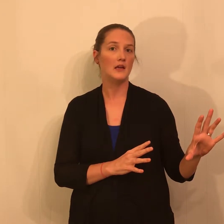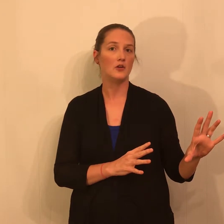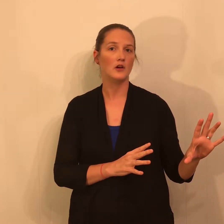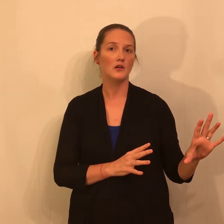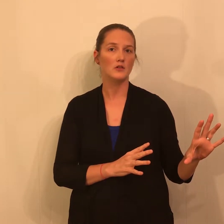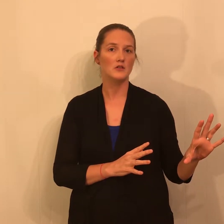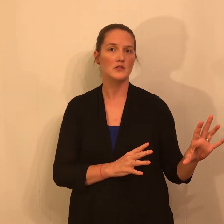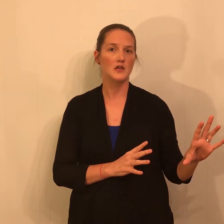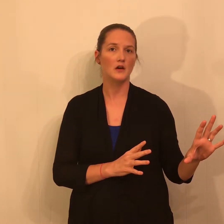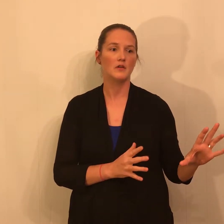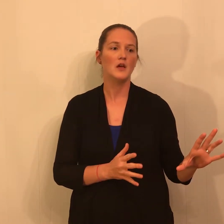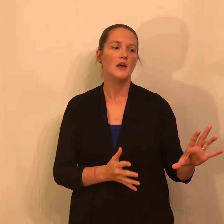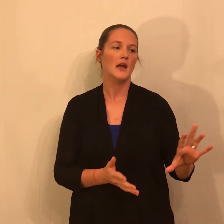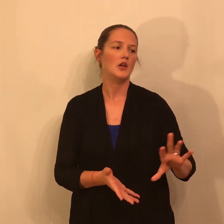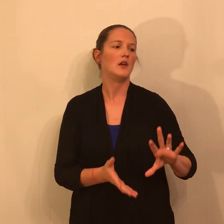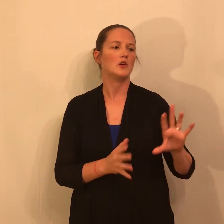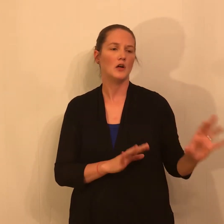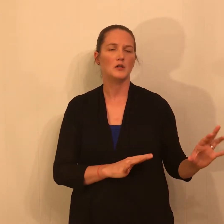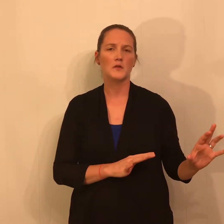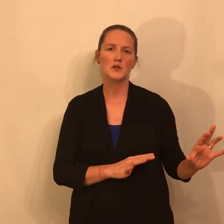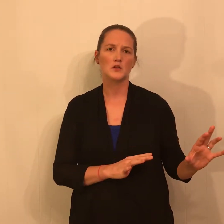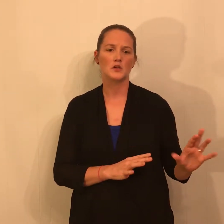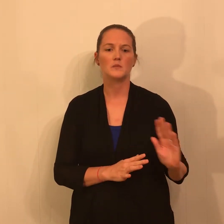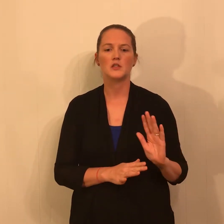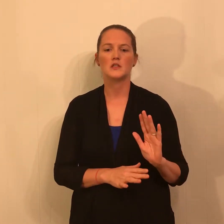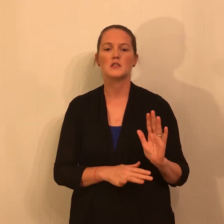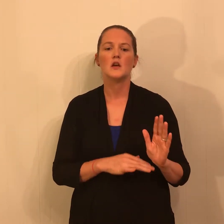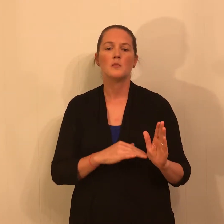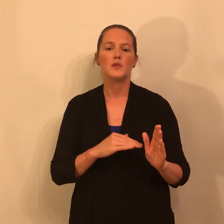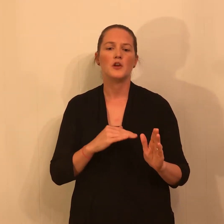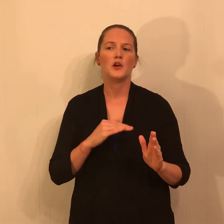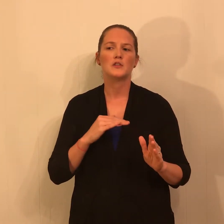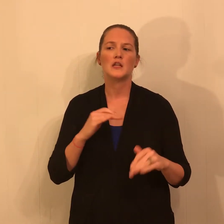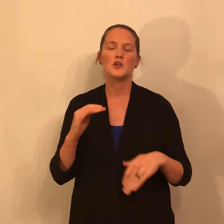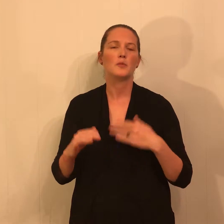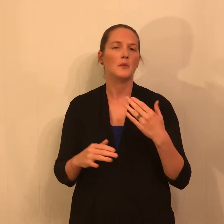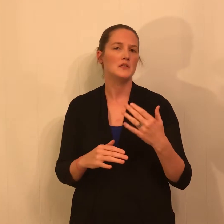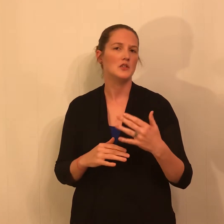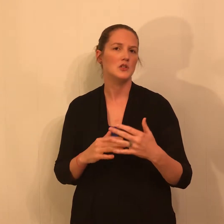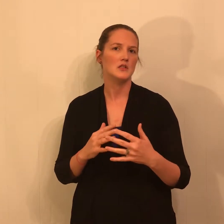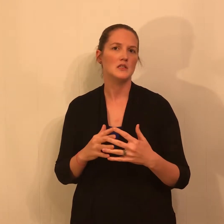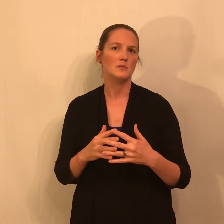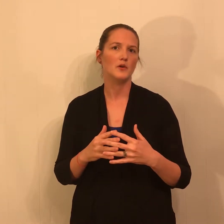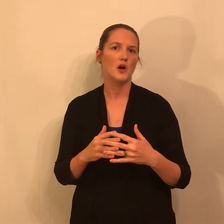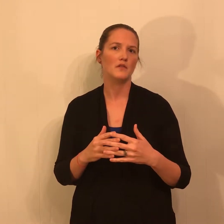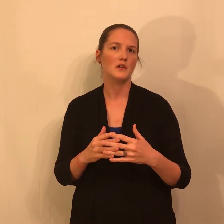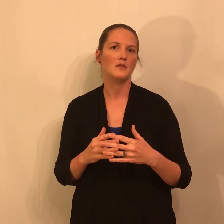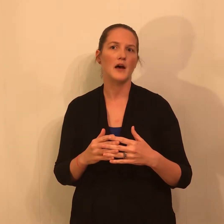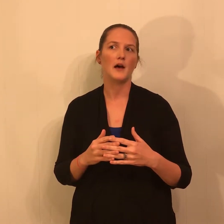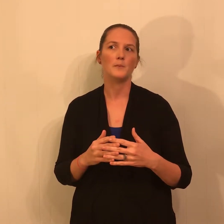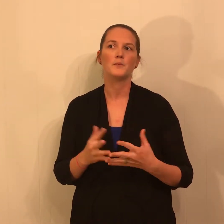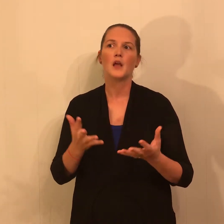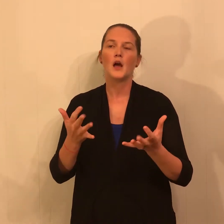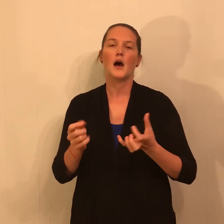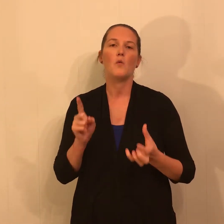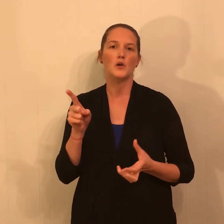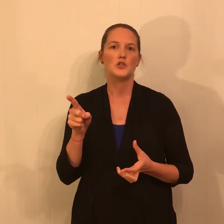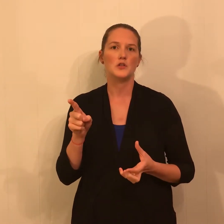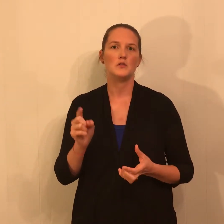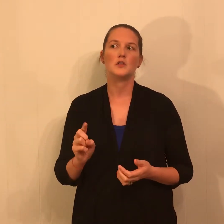and your colors and stuff, and you need your colors for your descriptions. But then you're also gonna need your prepositions to build off of. I want you to